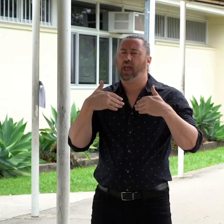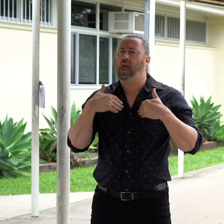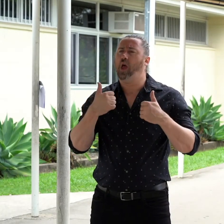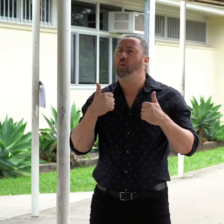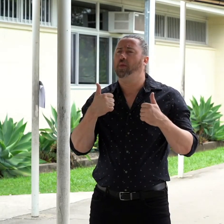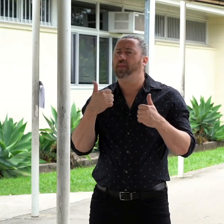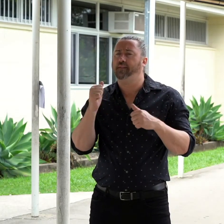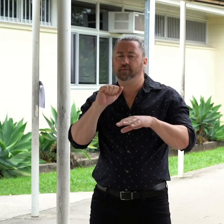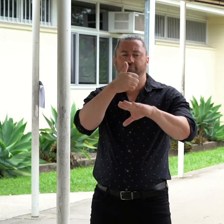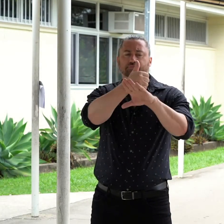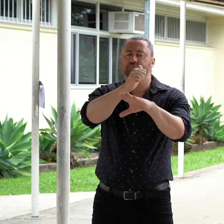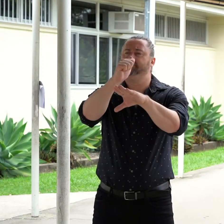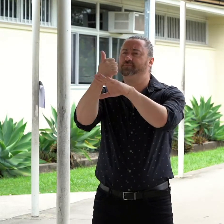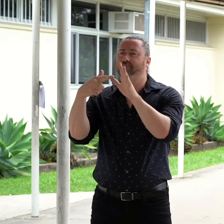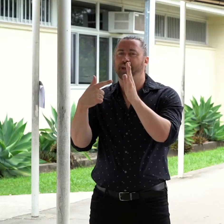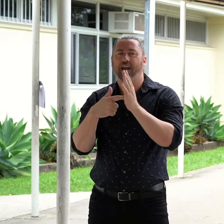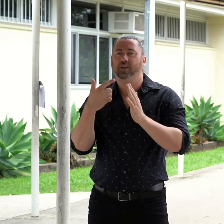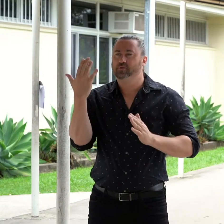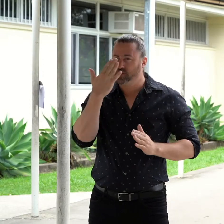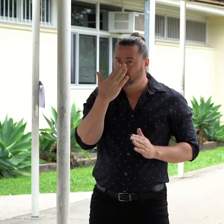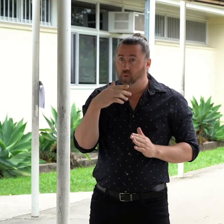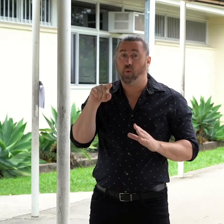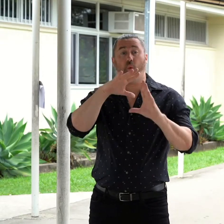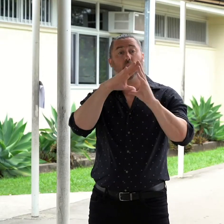facilities and some of our partners saw